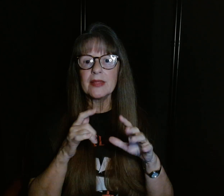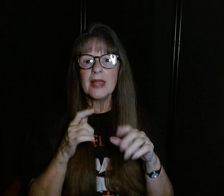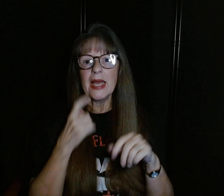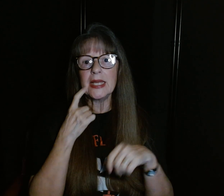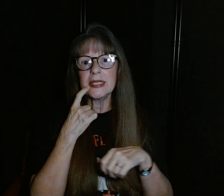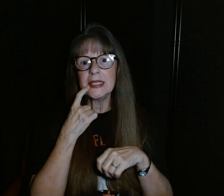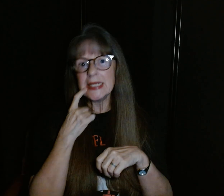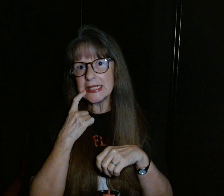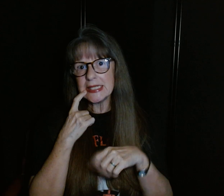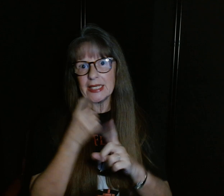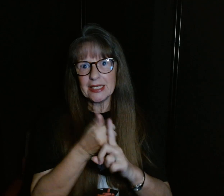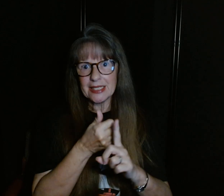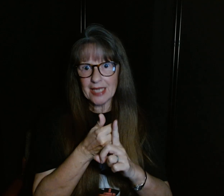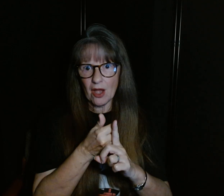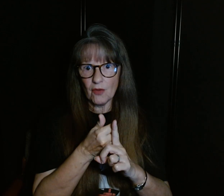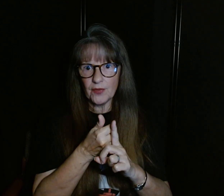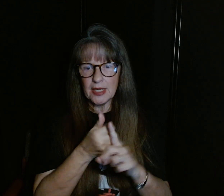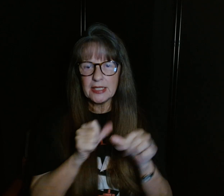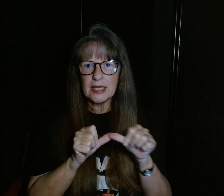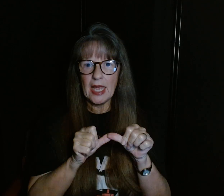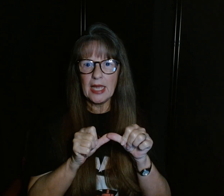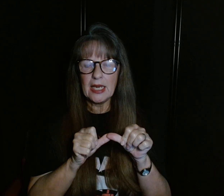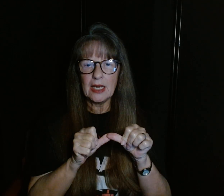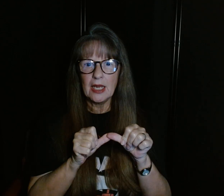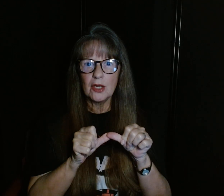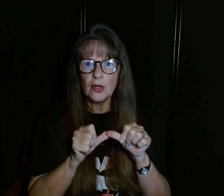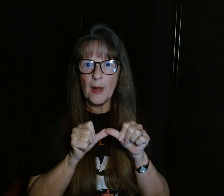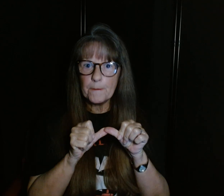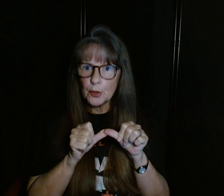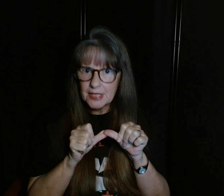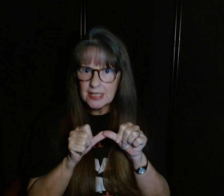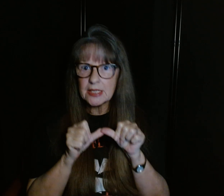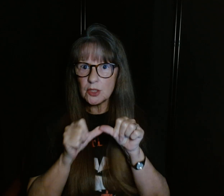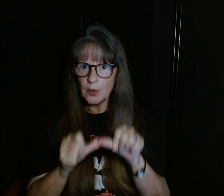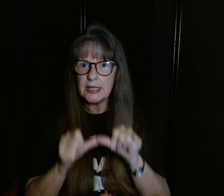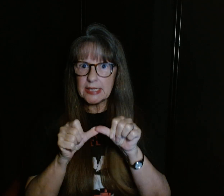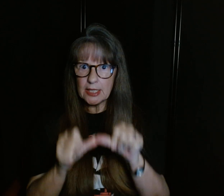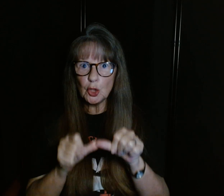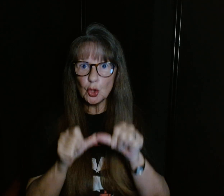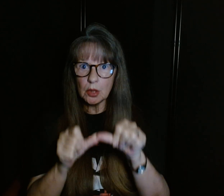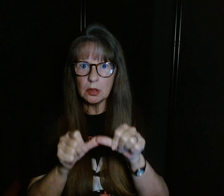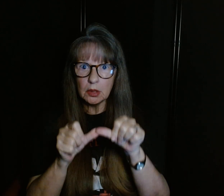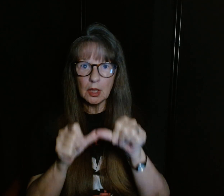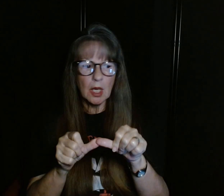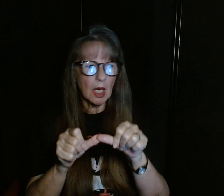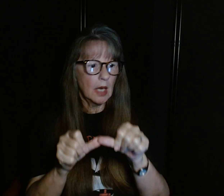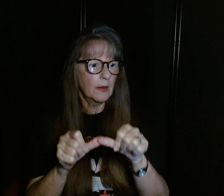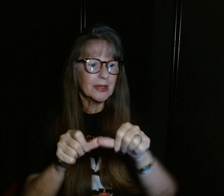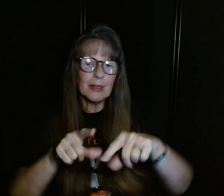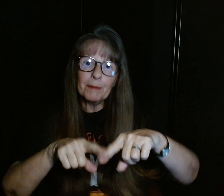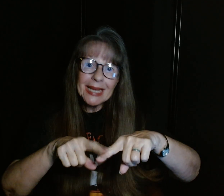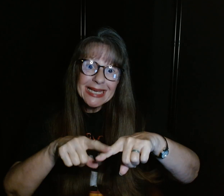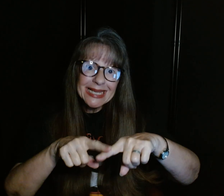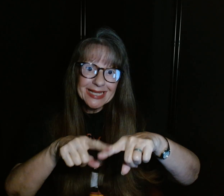that addiction itself is a persistent, so a continual dependence.